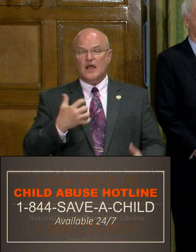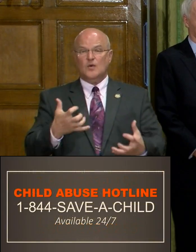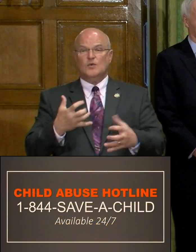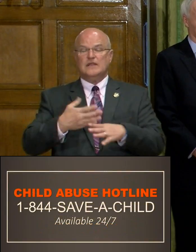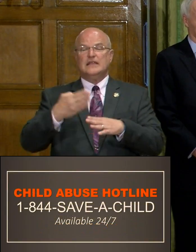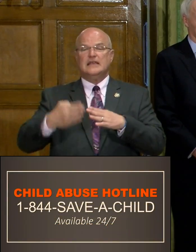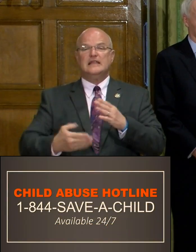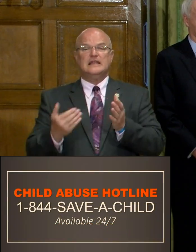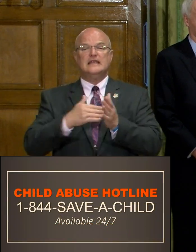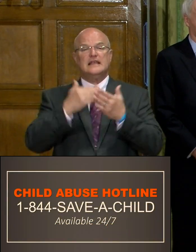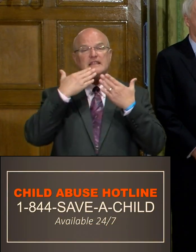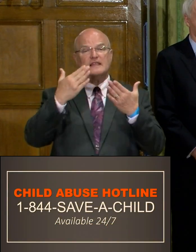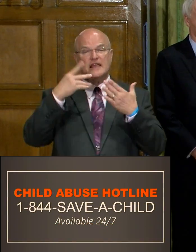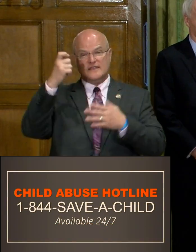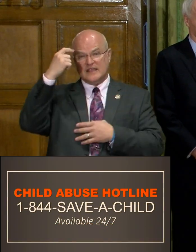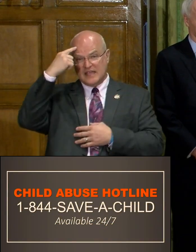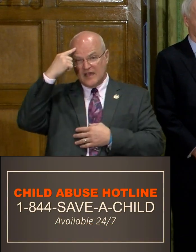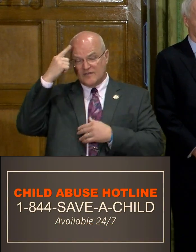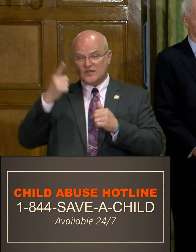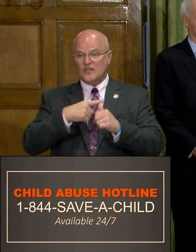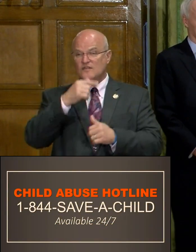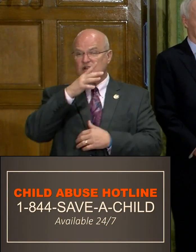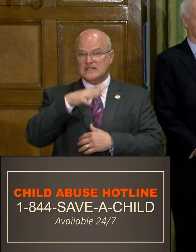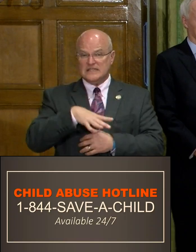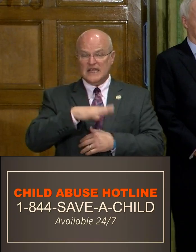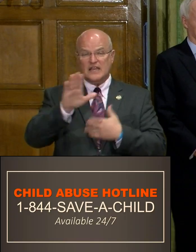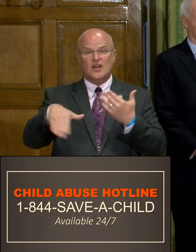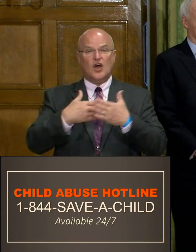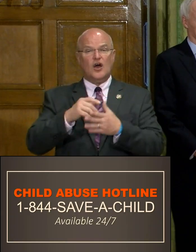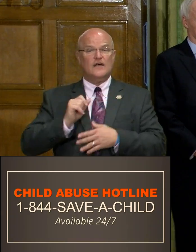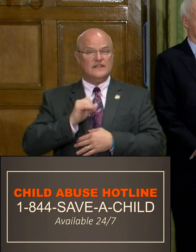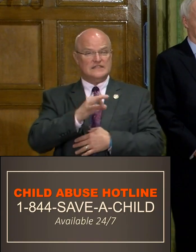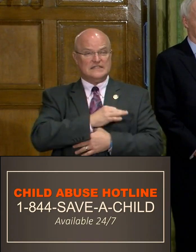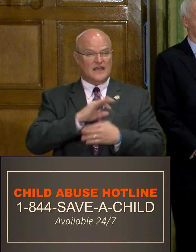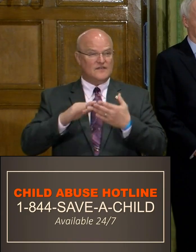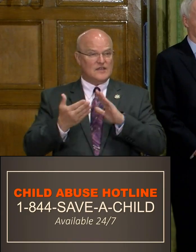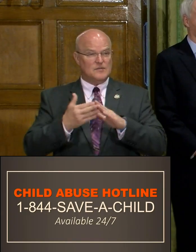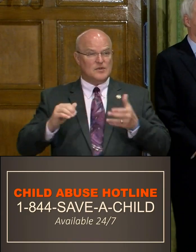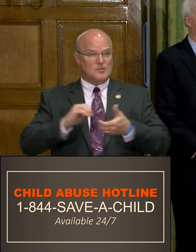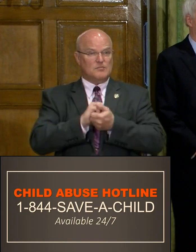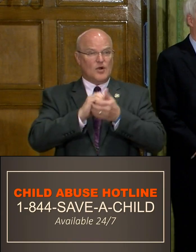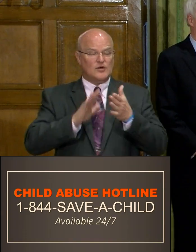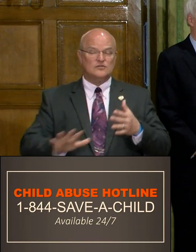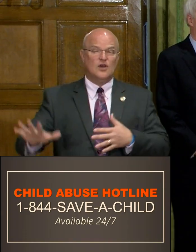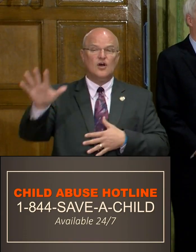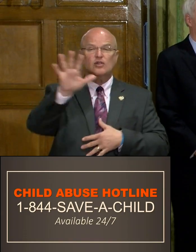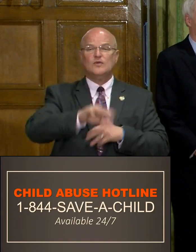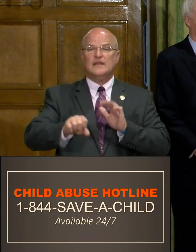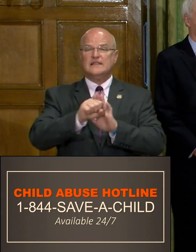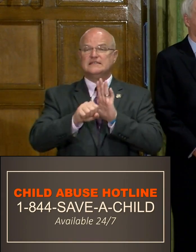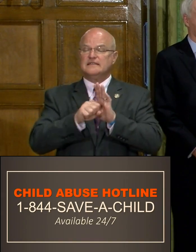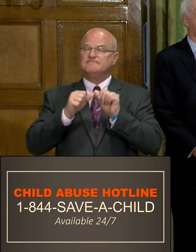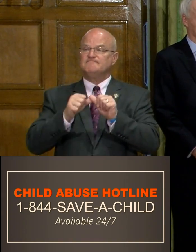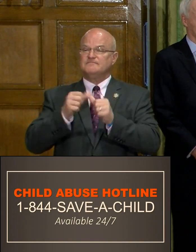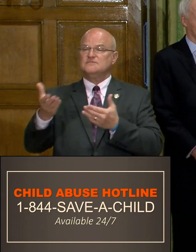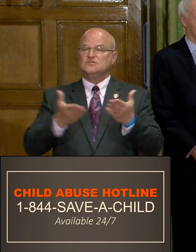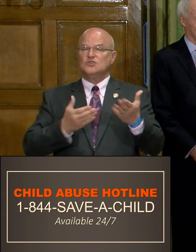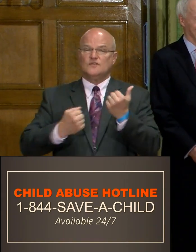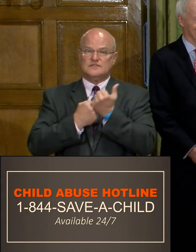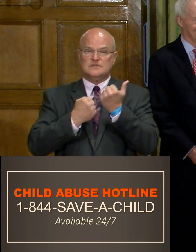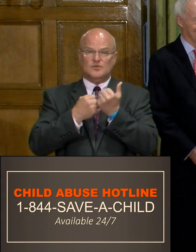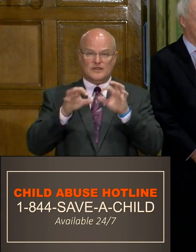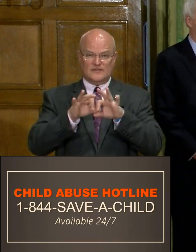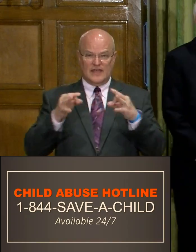like to end by again thanking the Governor, the First Lady, and all the staff and community partners across the state who continue to serve and support